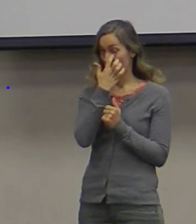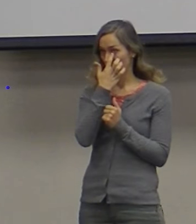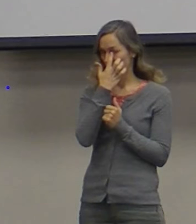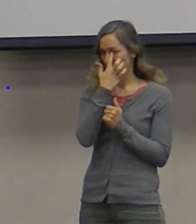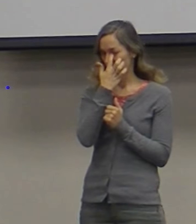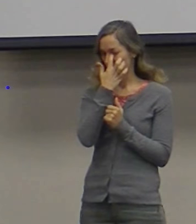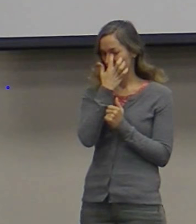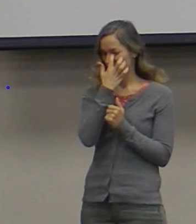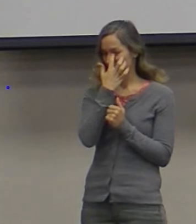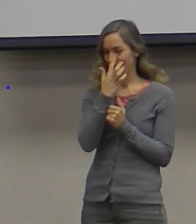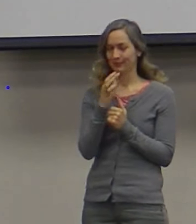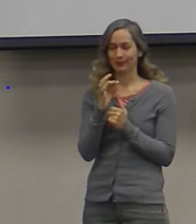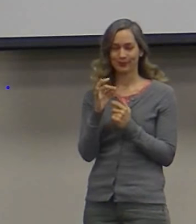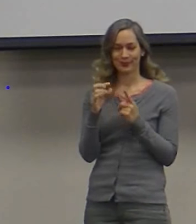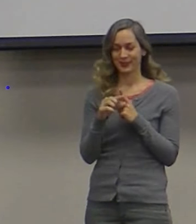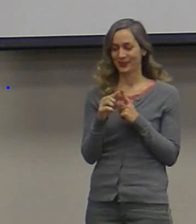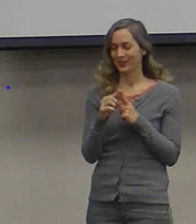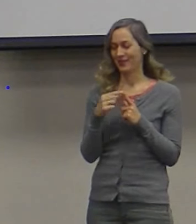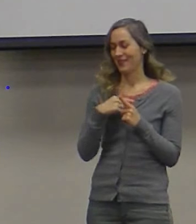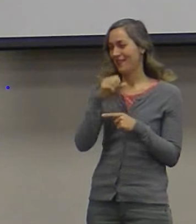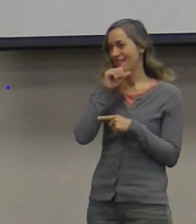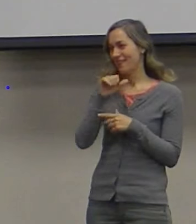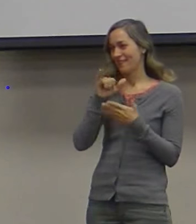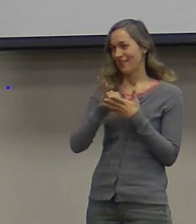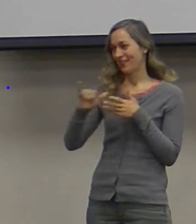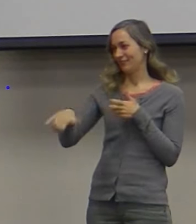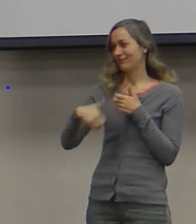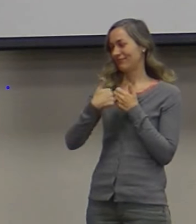Preach the word. I love that charge.